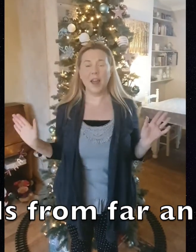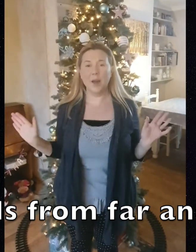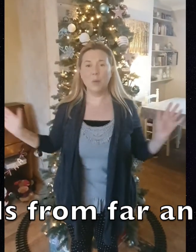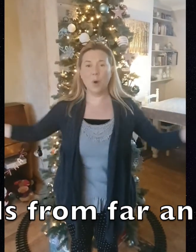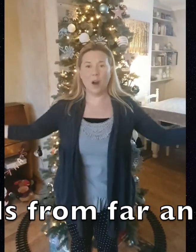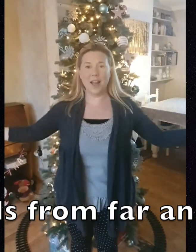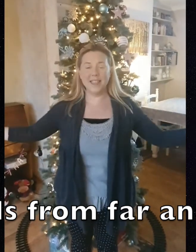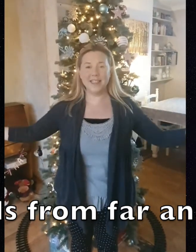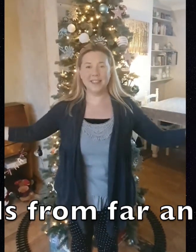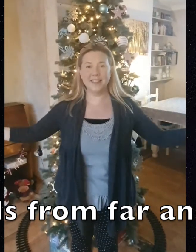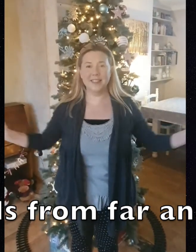and wide.